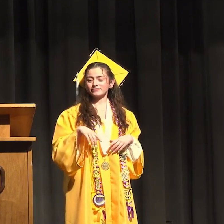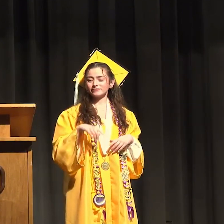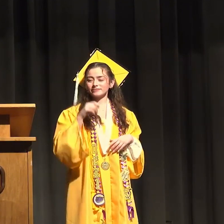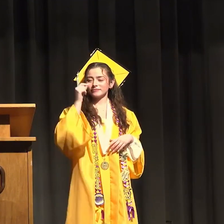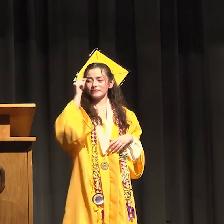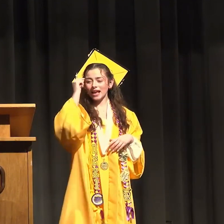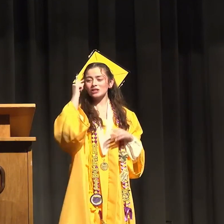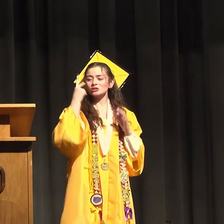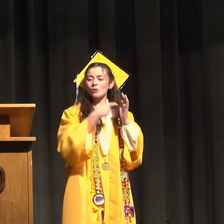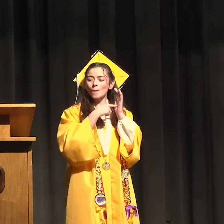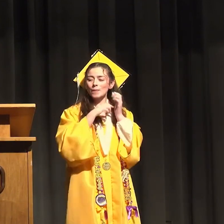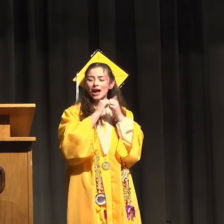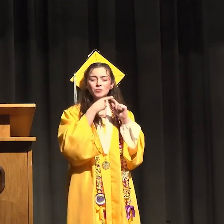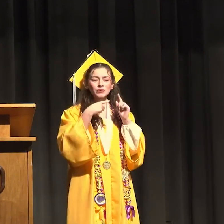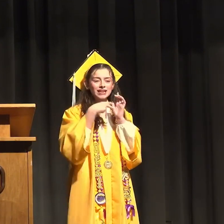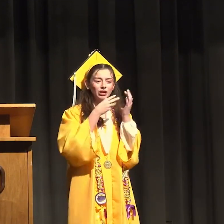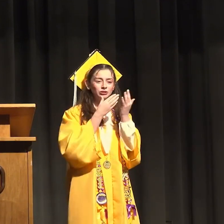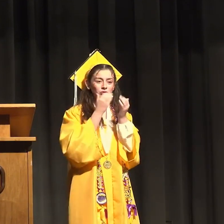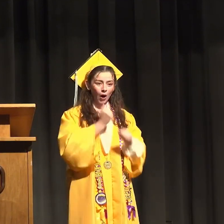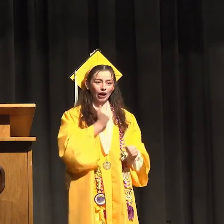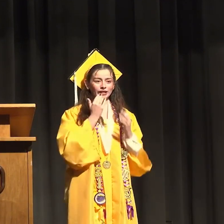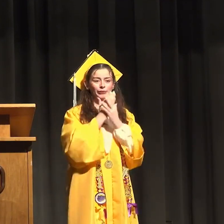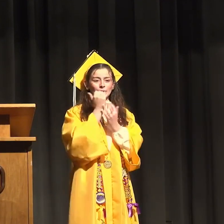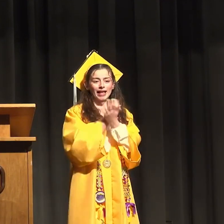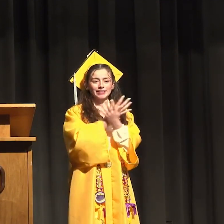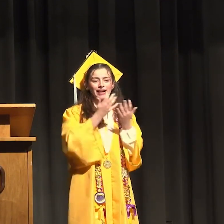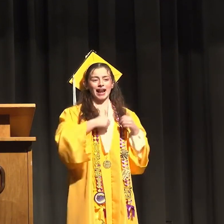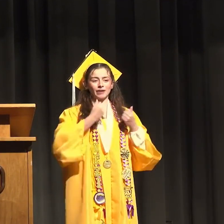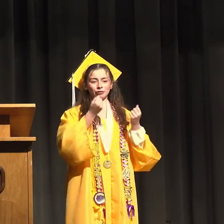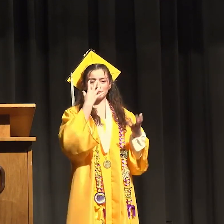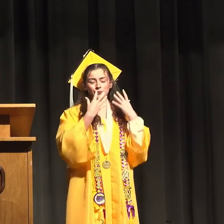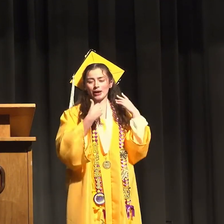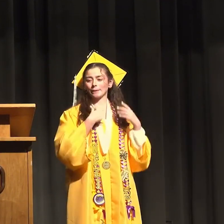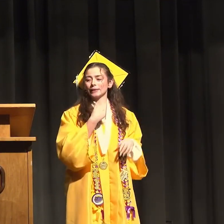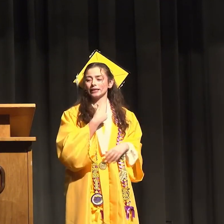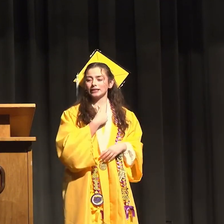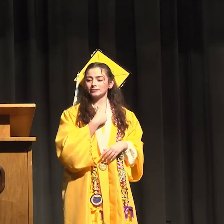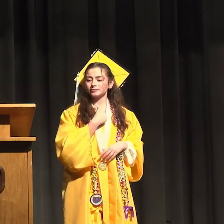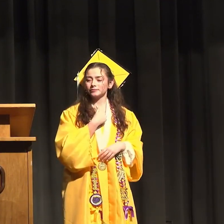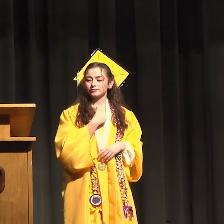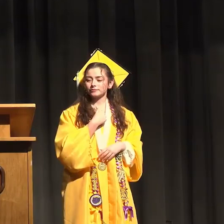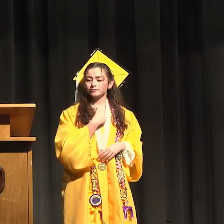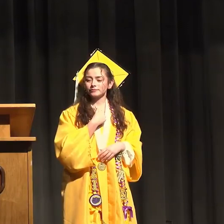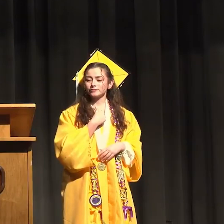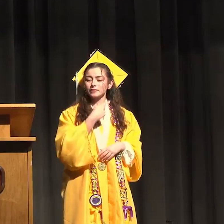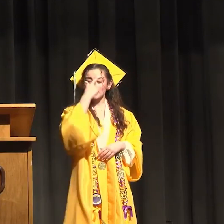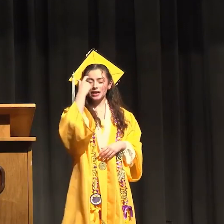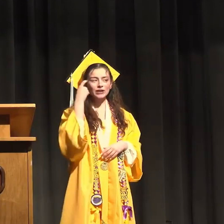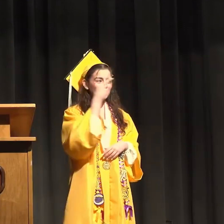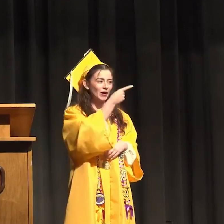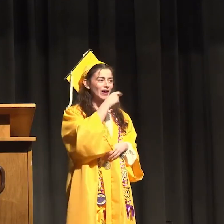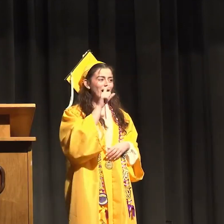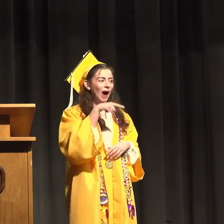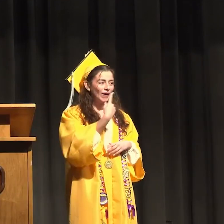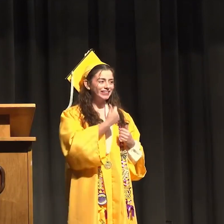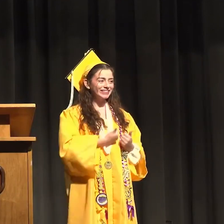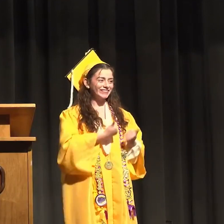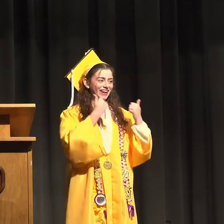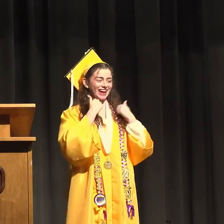one. Haley showed me how to stand strong through anything that life threw at me. And it's because of her